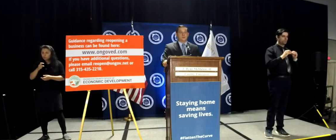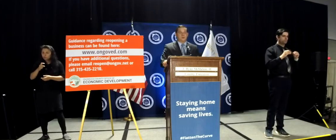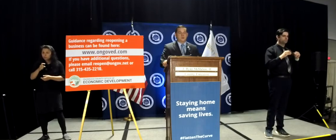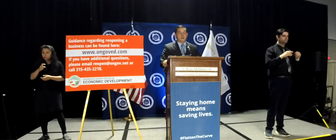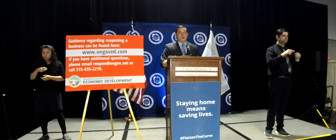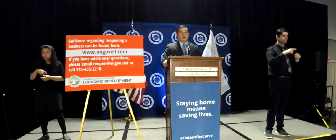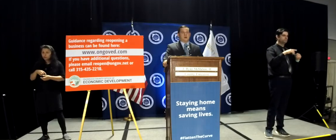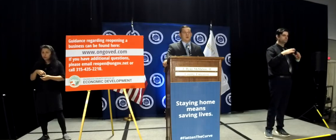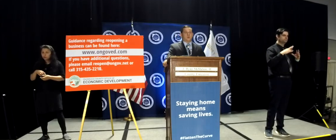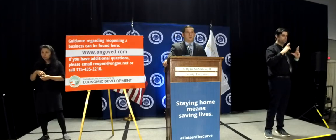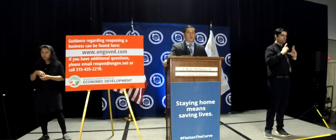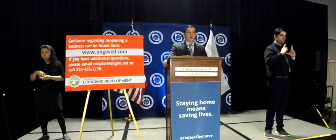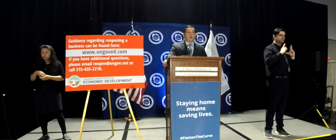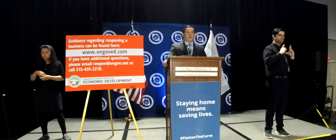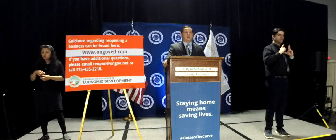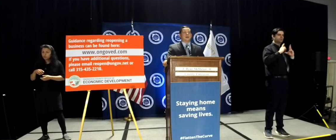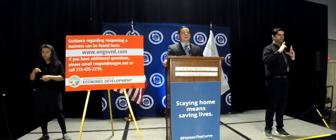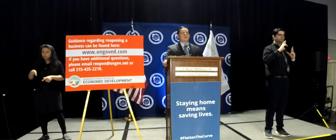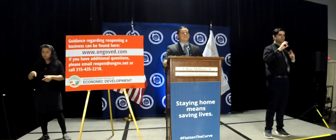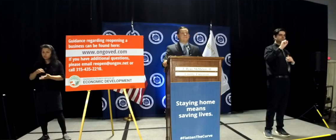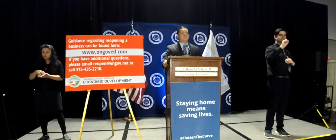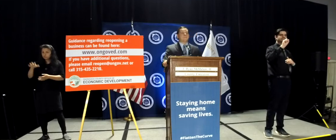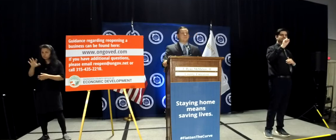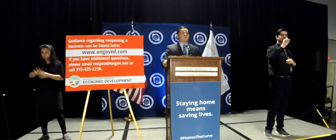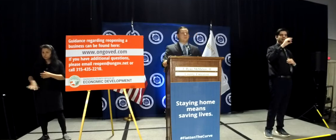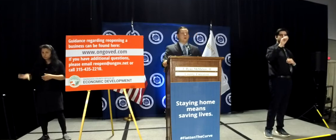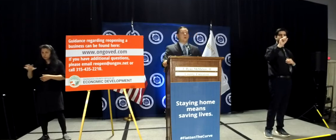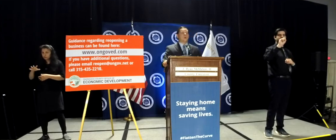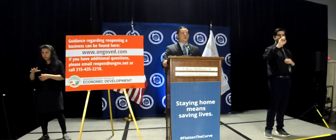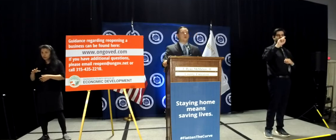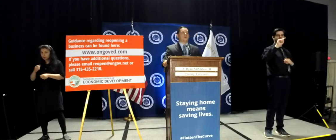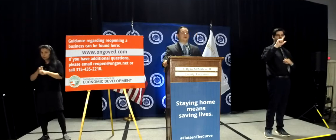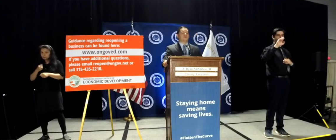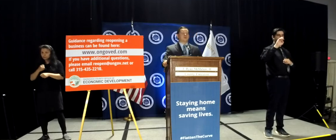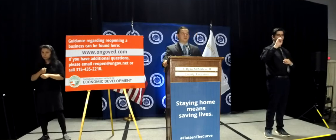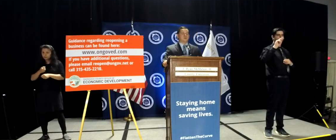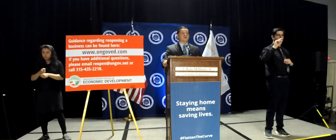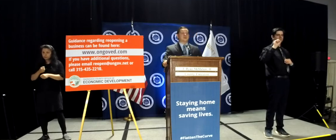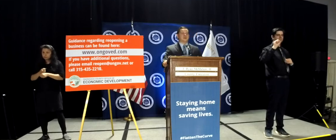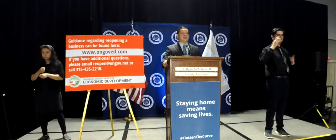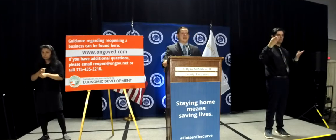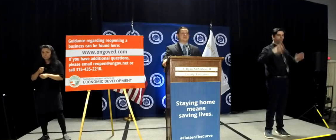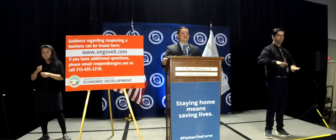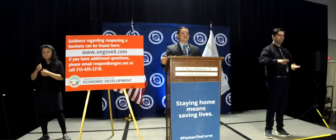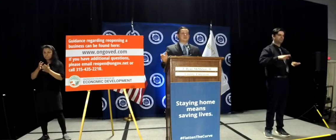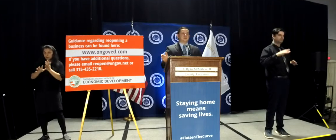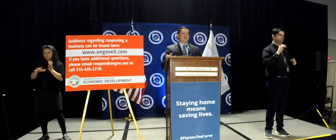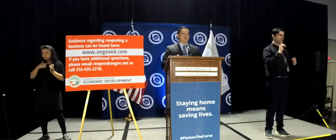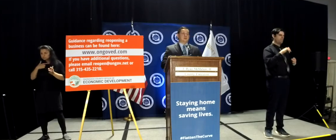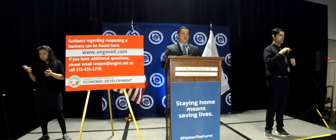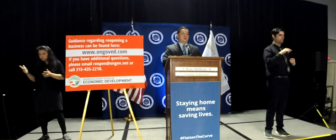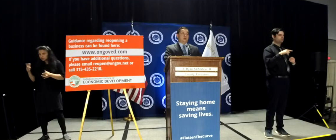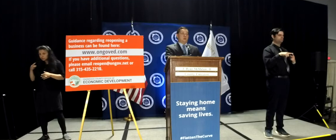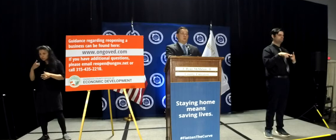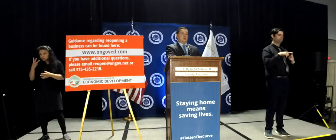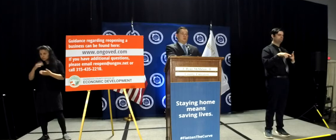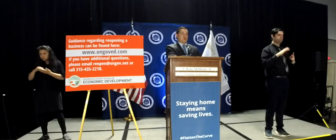there. We will know after 3 months of sales tax,